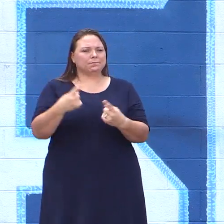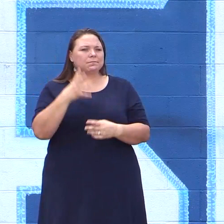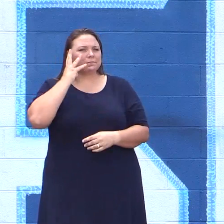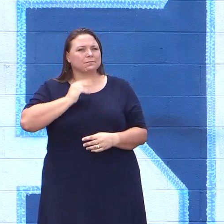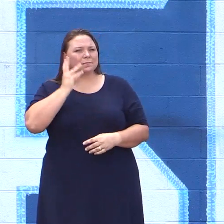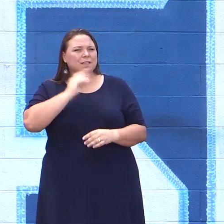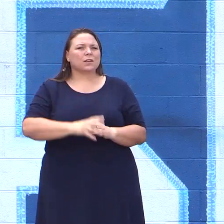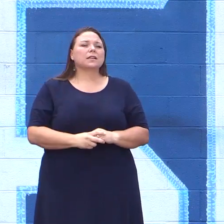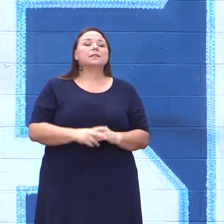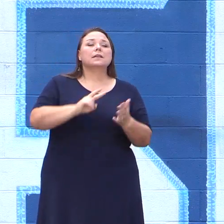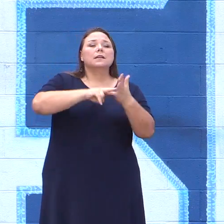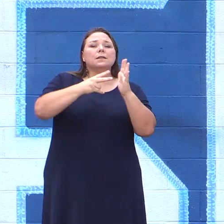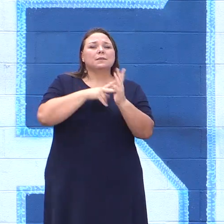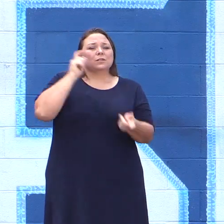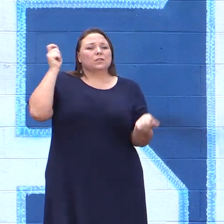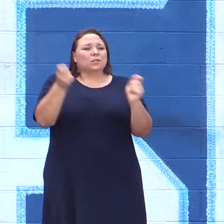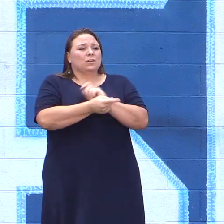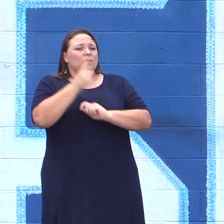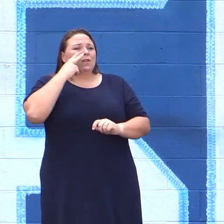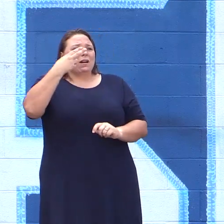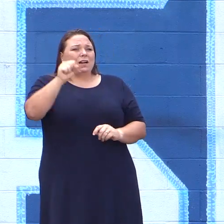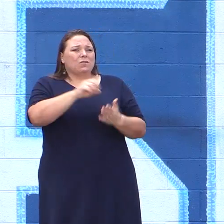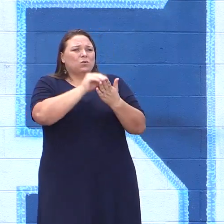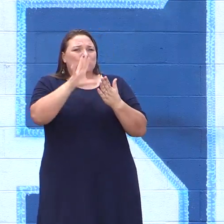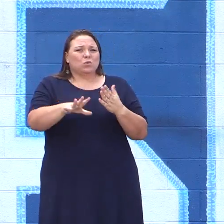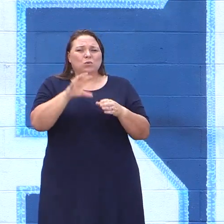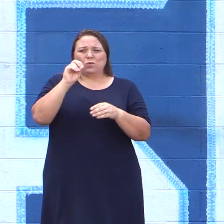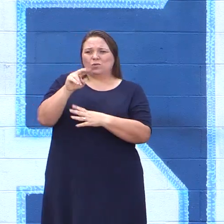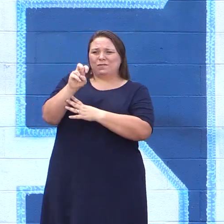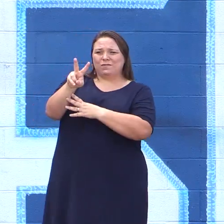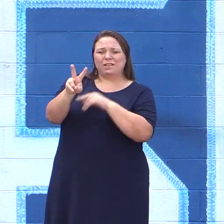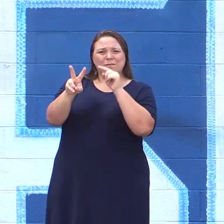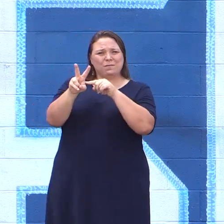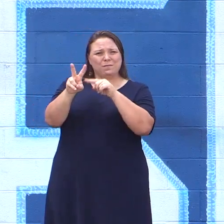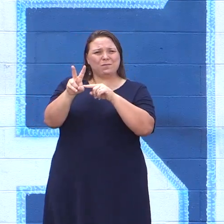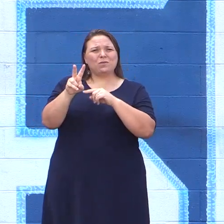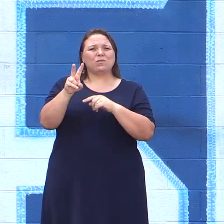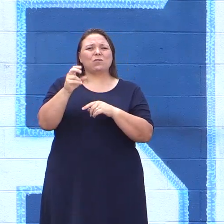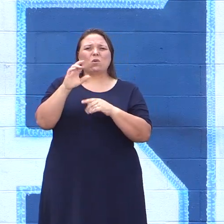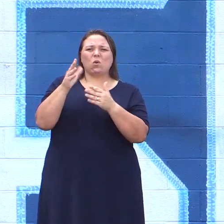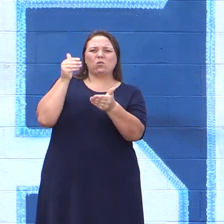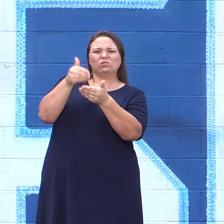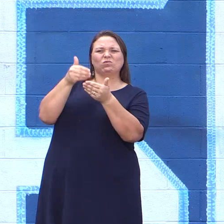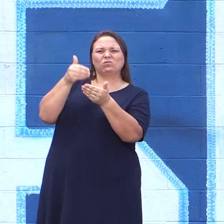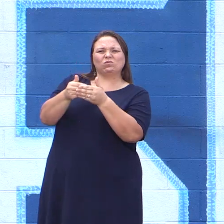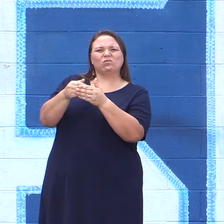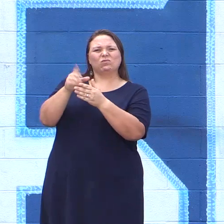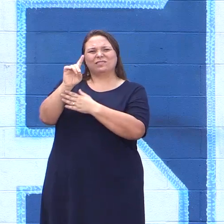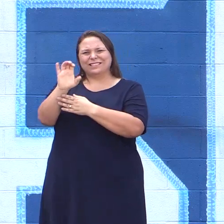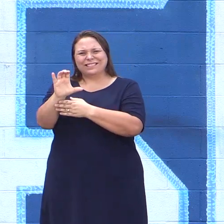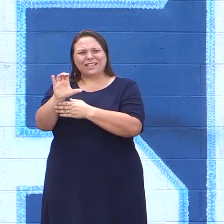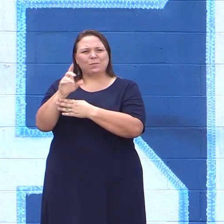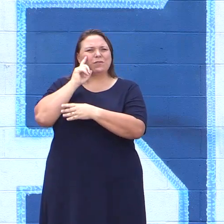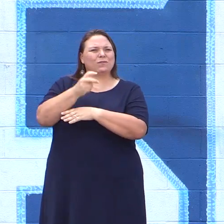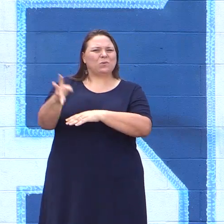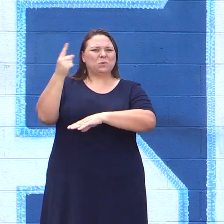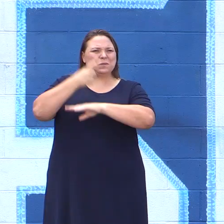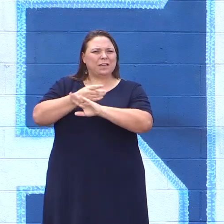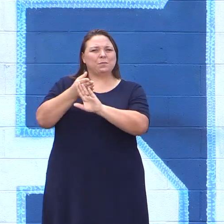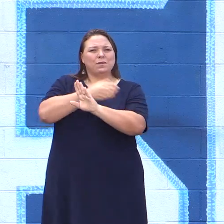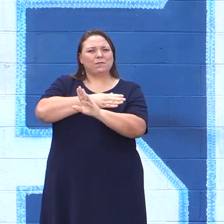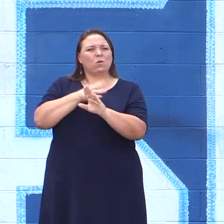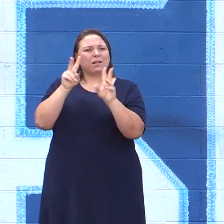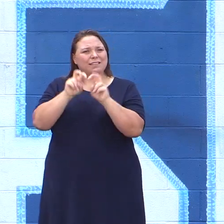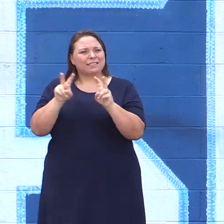So essentially a change for our high school students in November or towards the start of December would just be a few days before